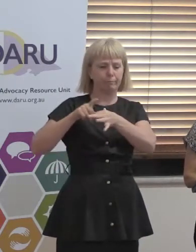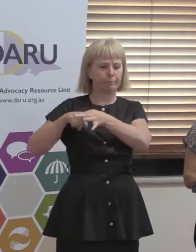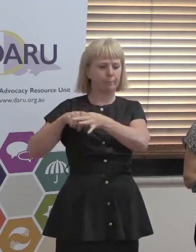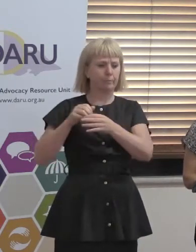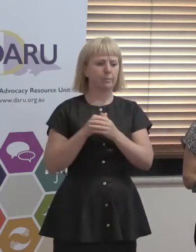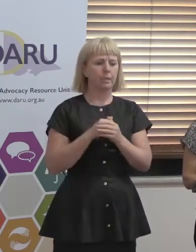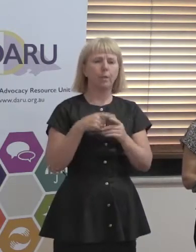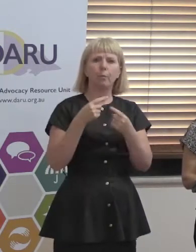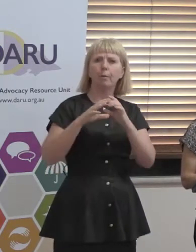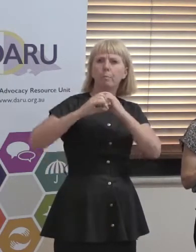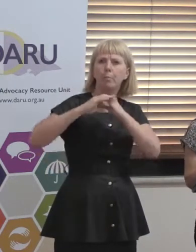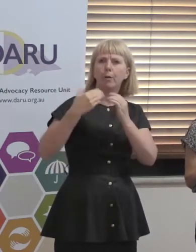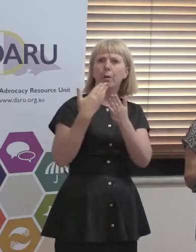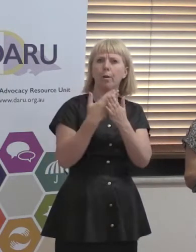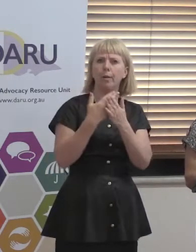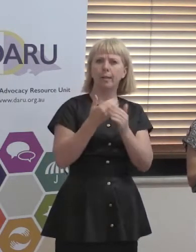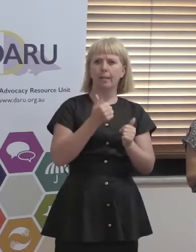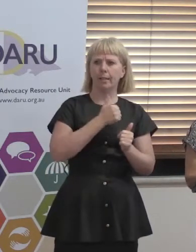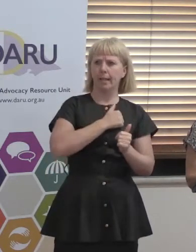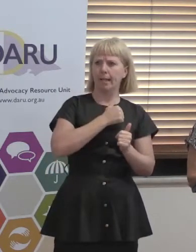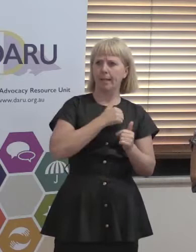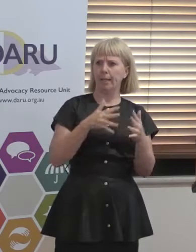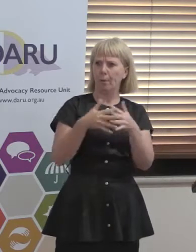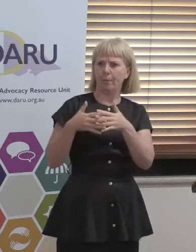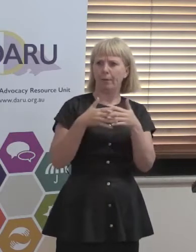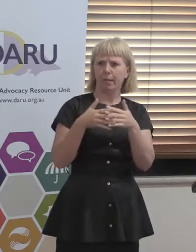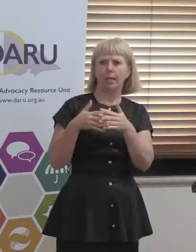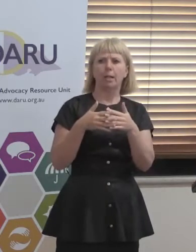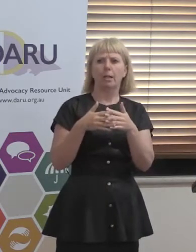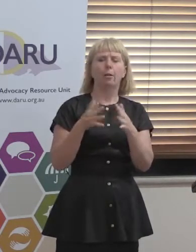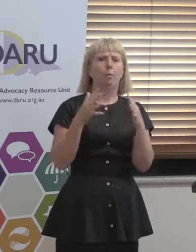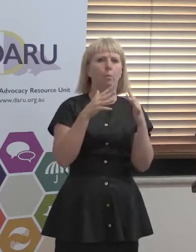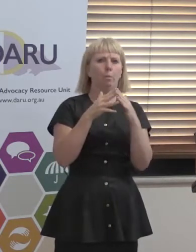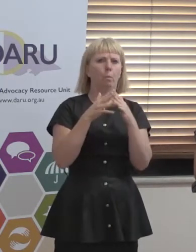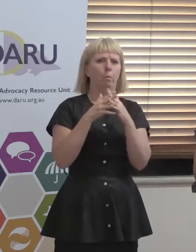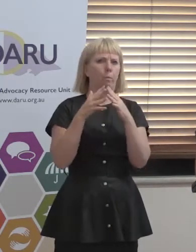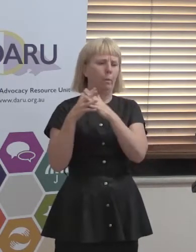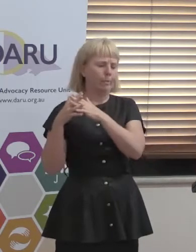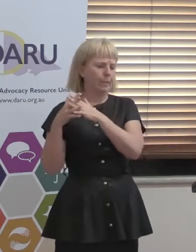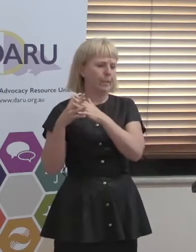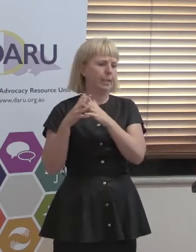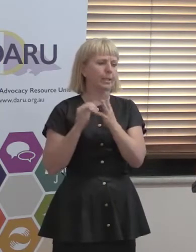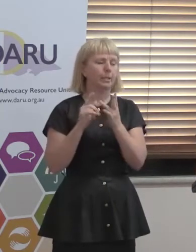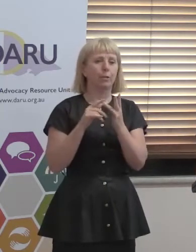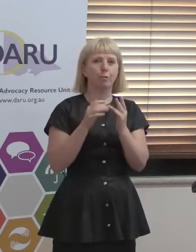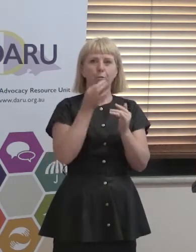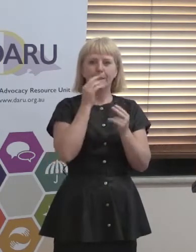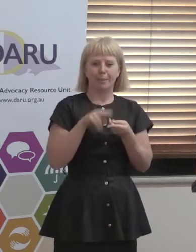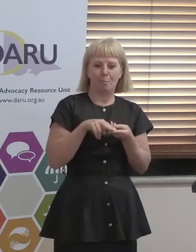AAC website, and so we've now hit 400 subscribers just over the weekend, which is